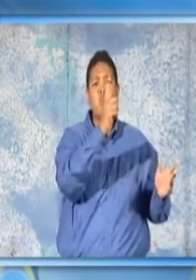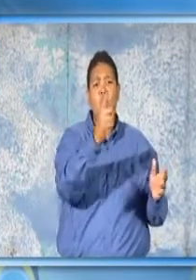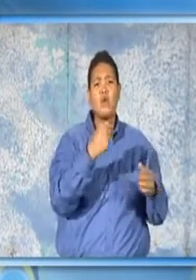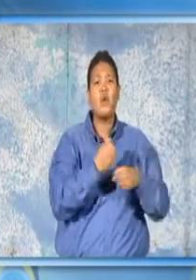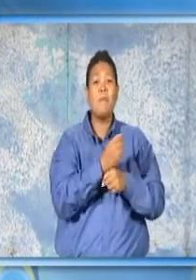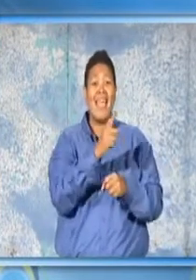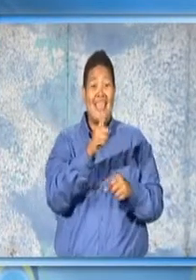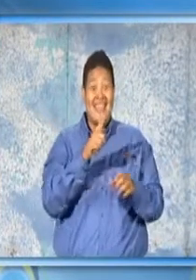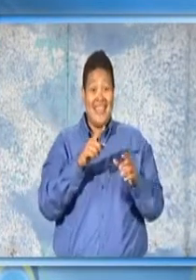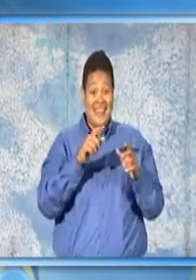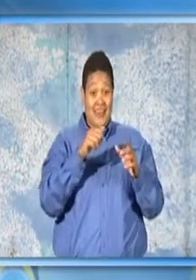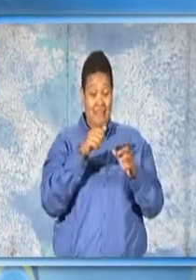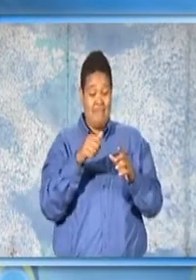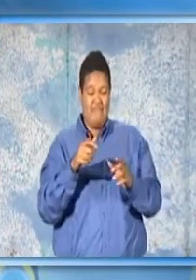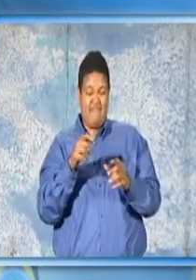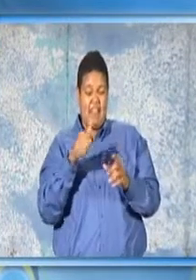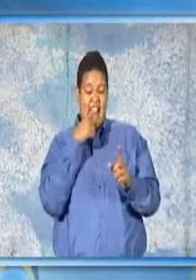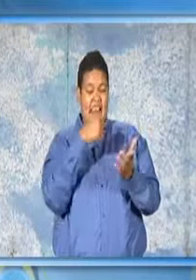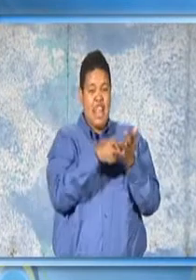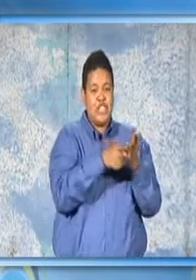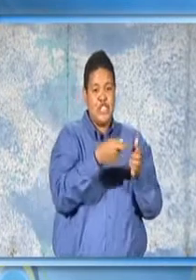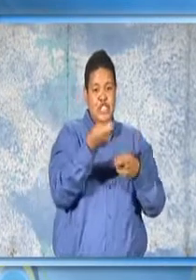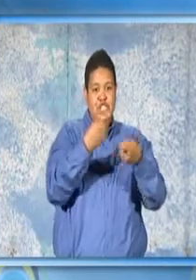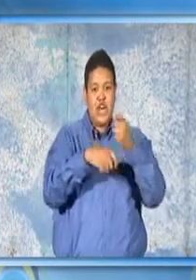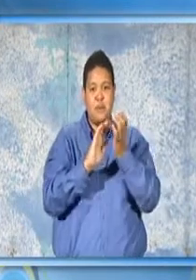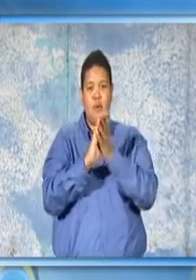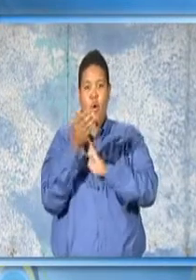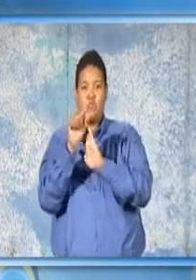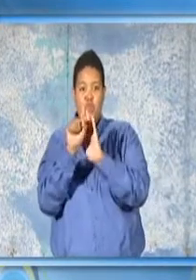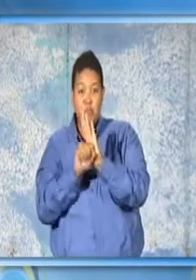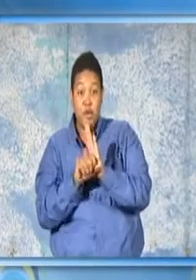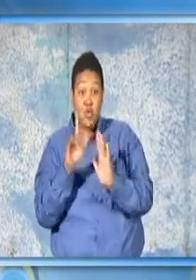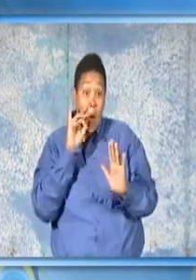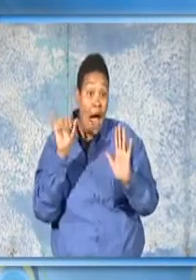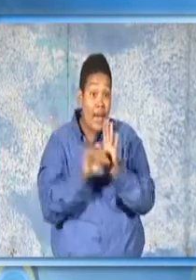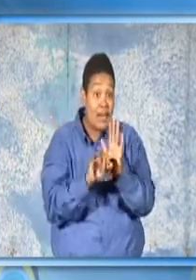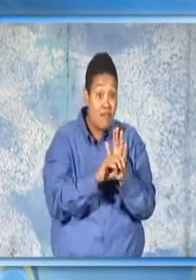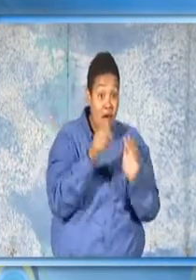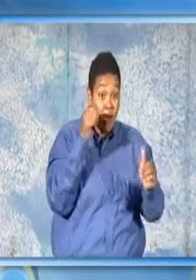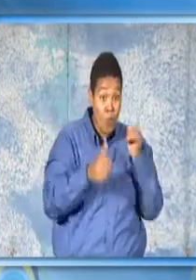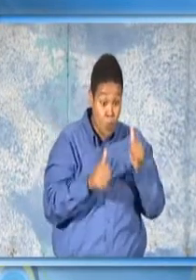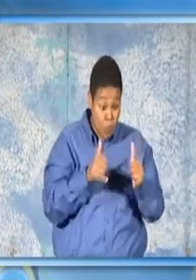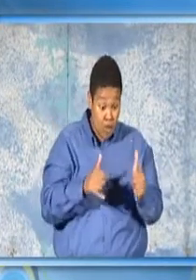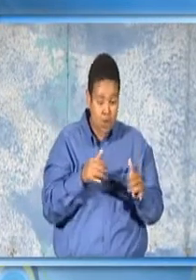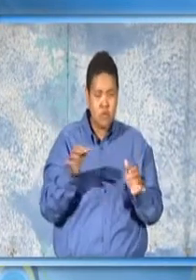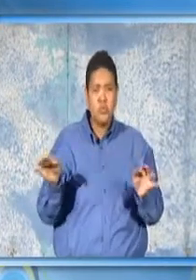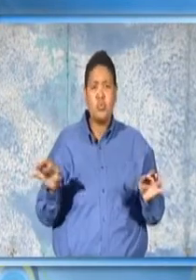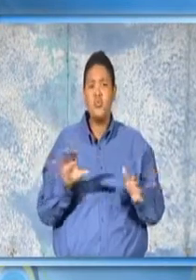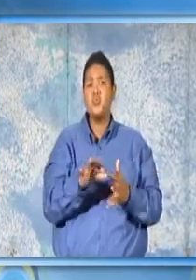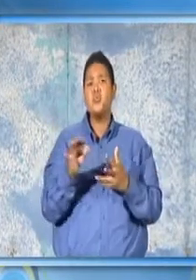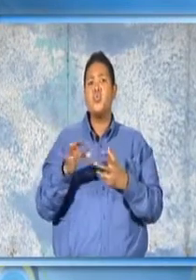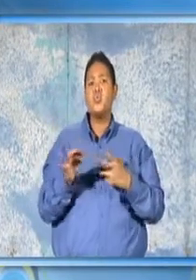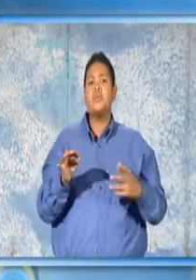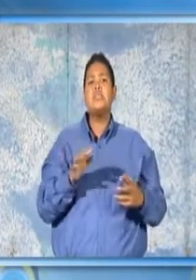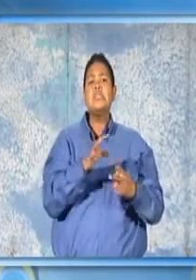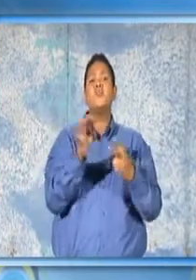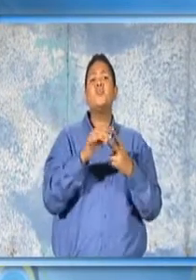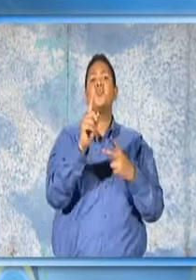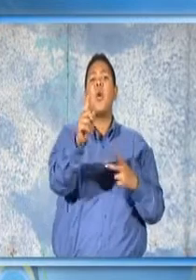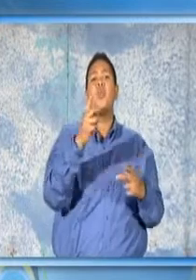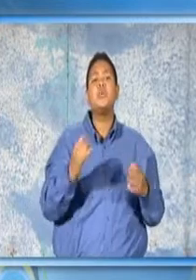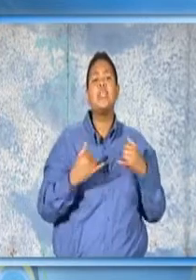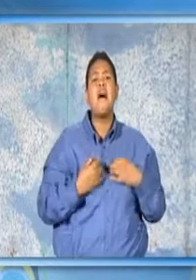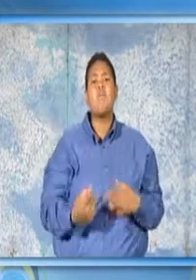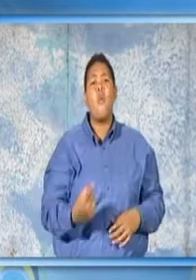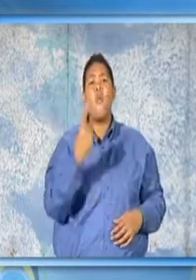of the variables the subject. To identify which equation to rearrange, select the one which has one